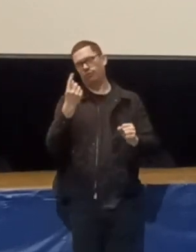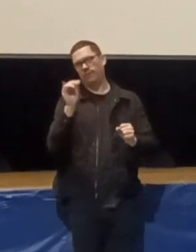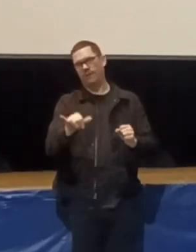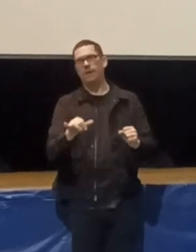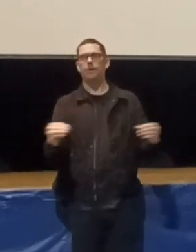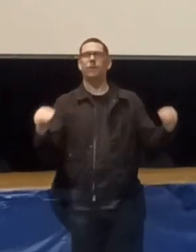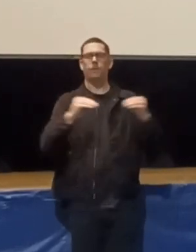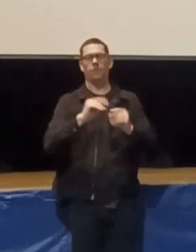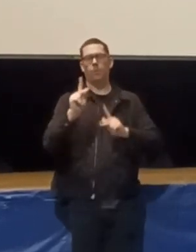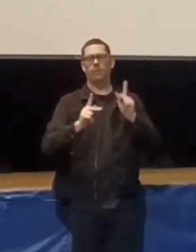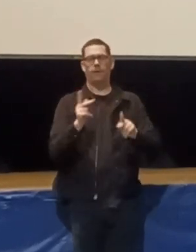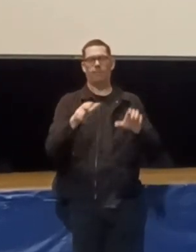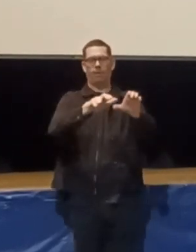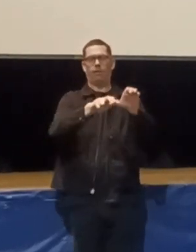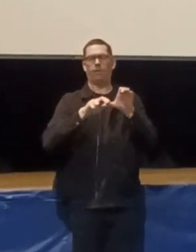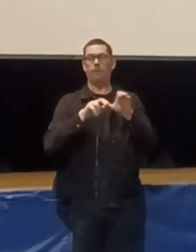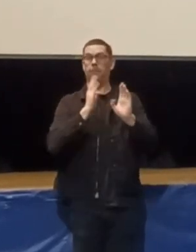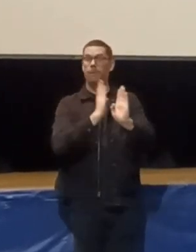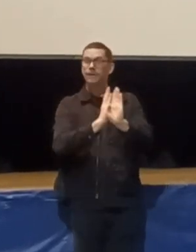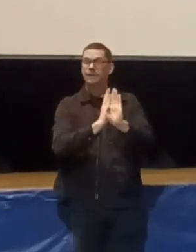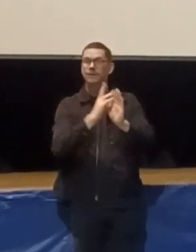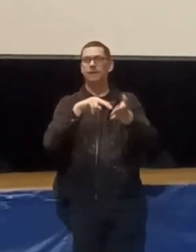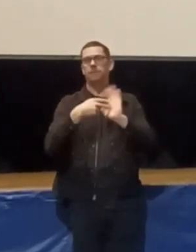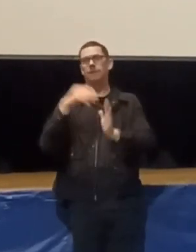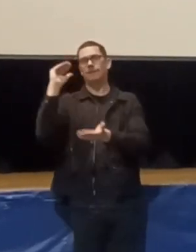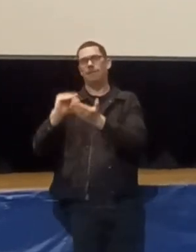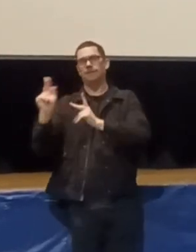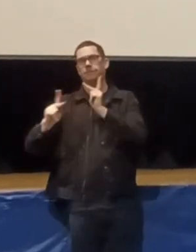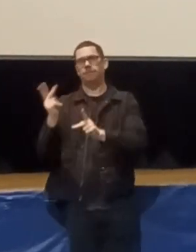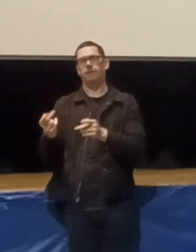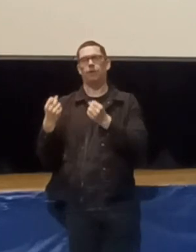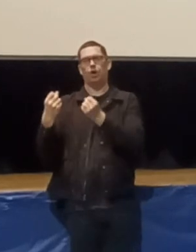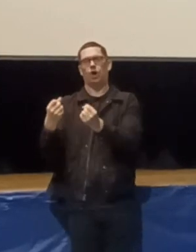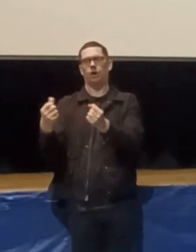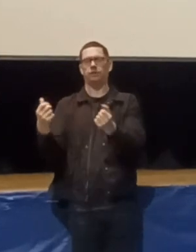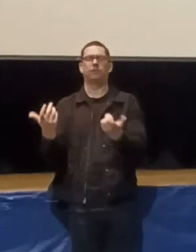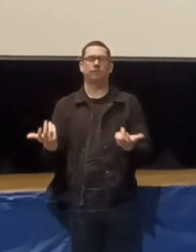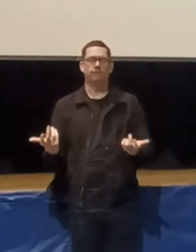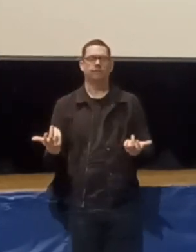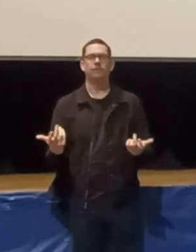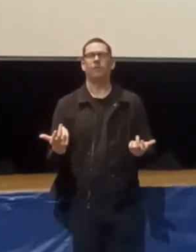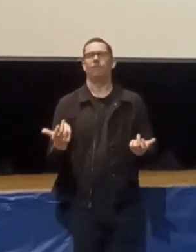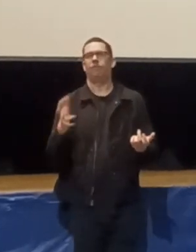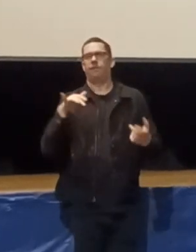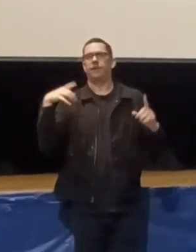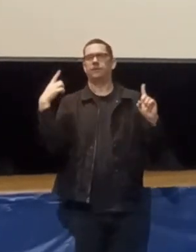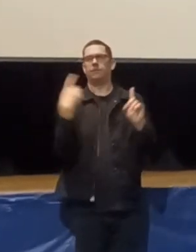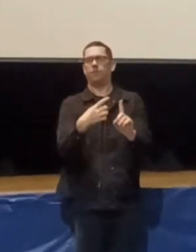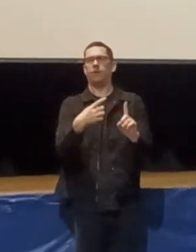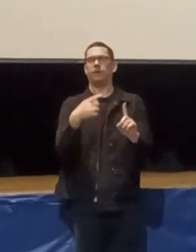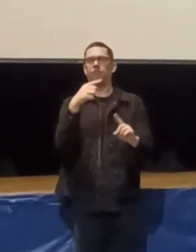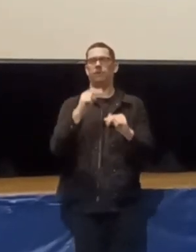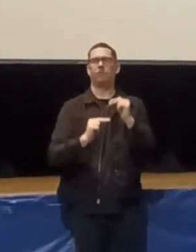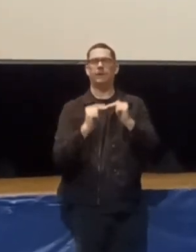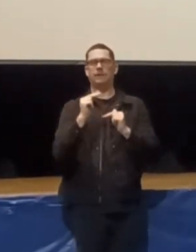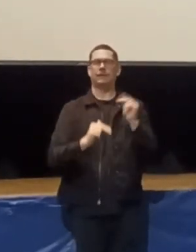buses, the less people are in cars. So I do want to make that point. We're building this facility for 75